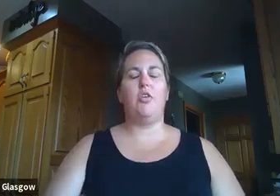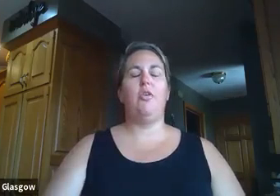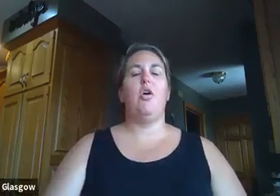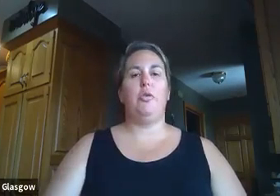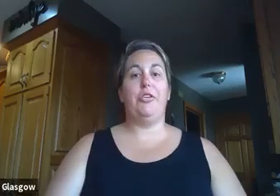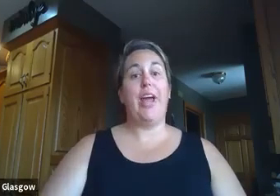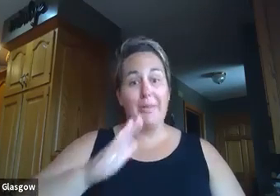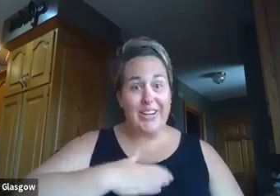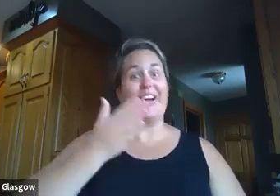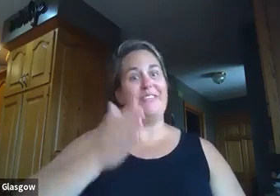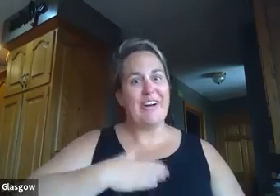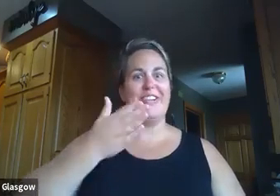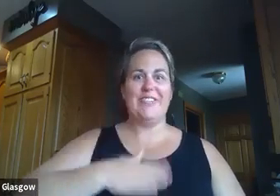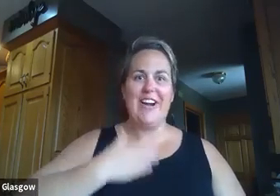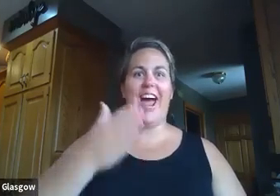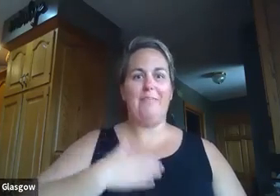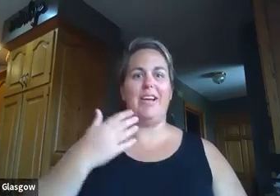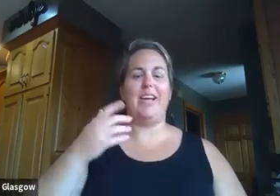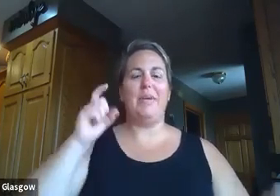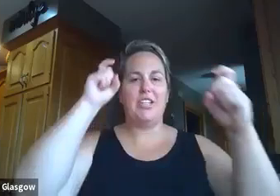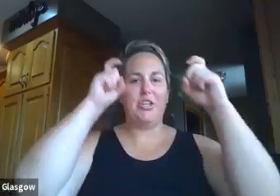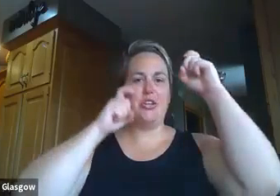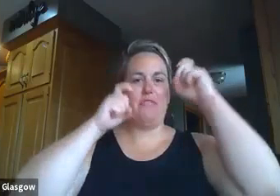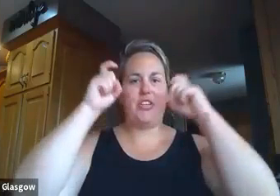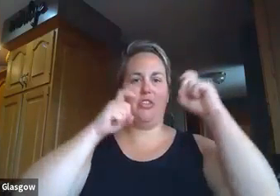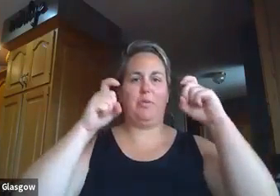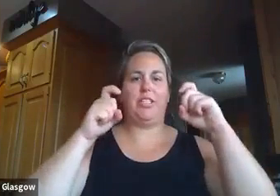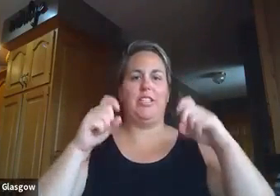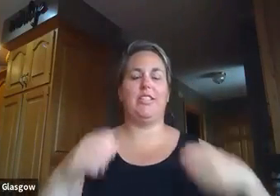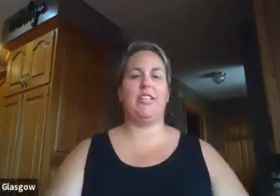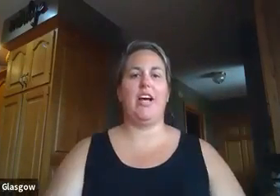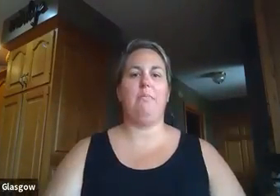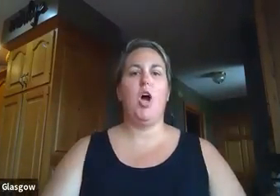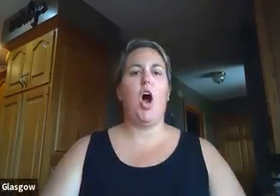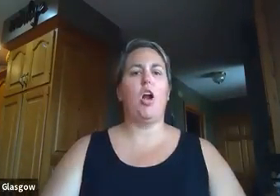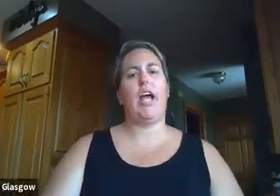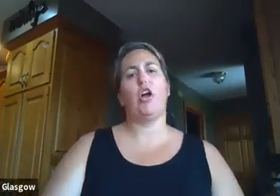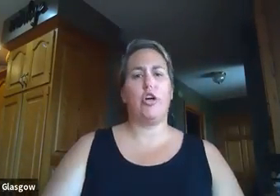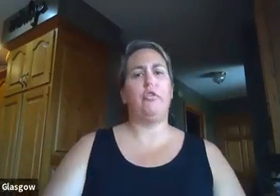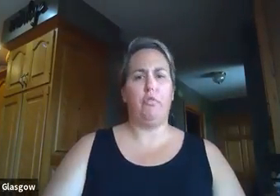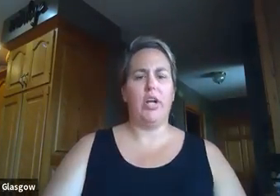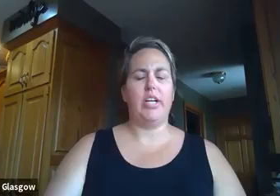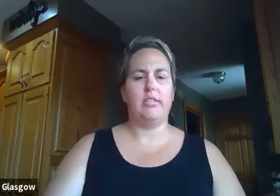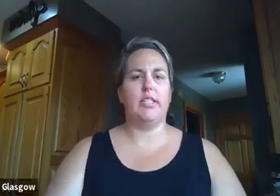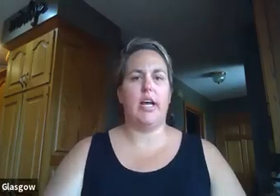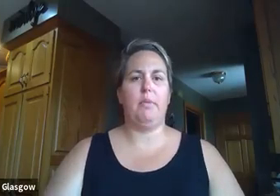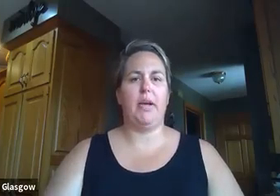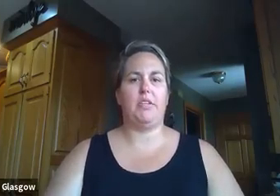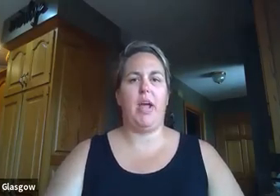So when you're doing happy, you're going to want to do happy because your facial expressions are like our tone of voice is the best way I